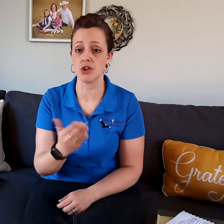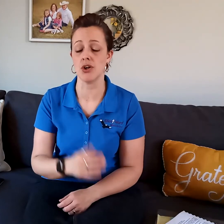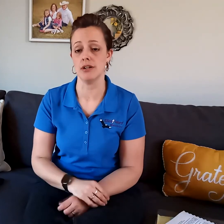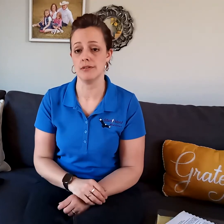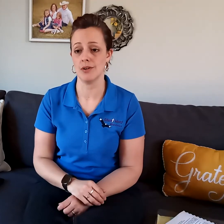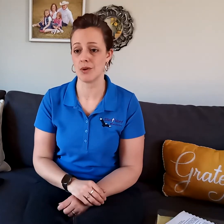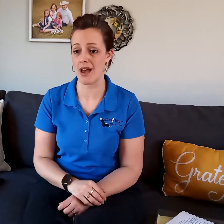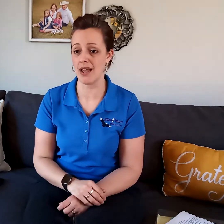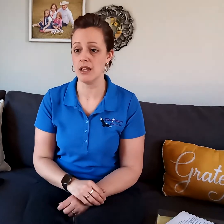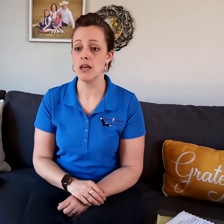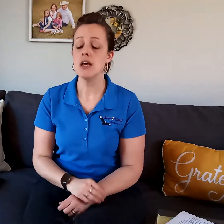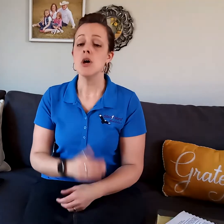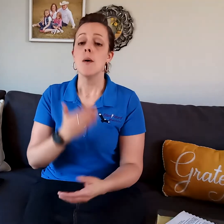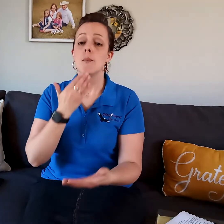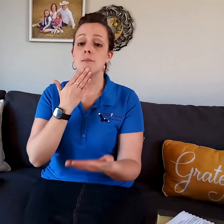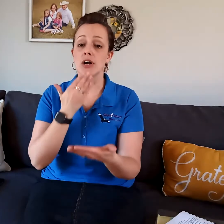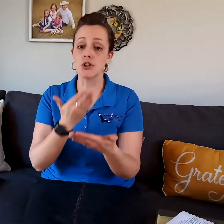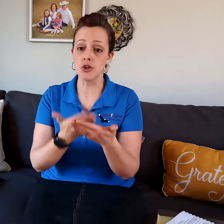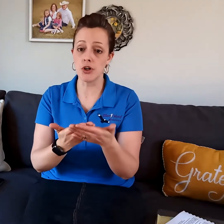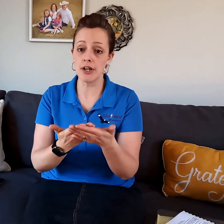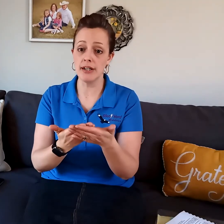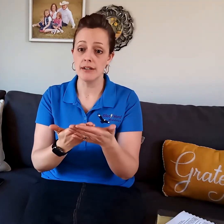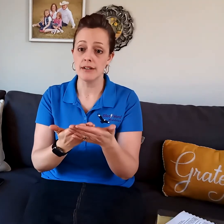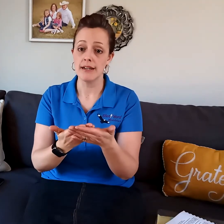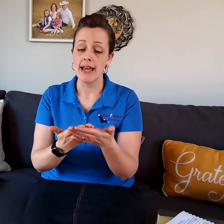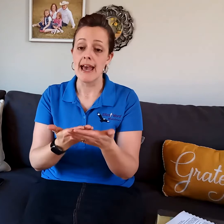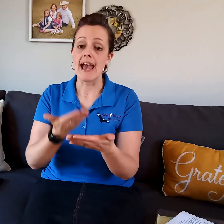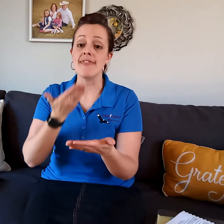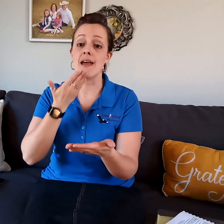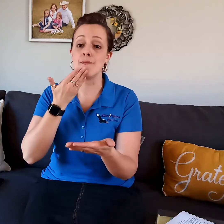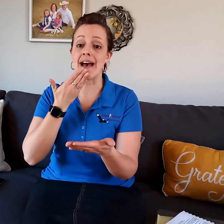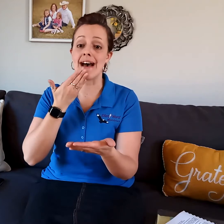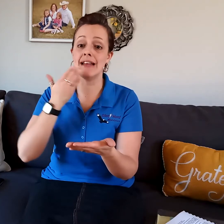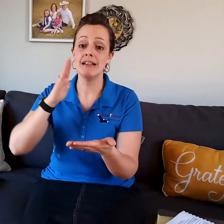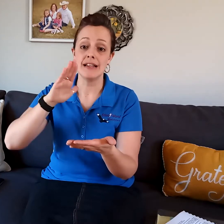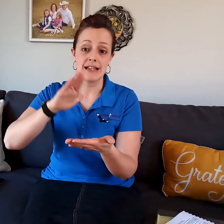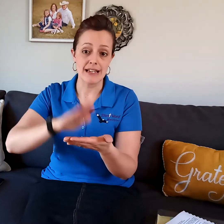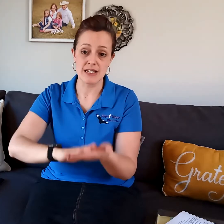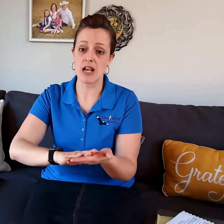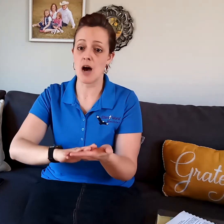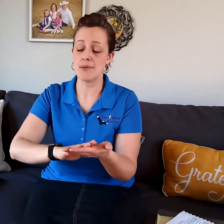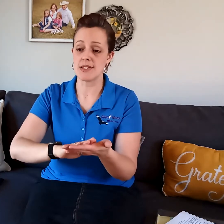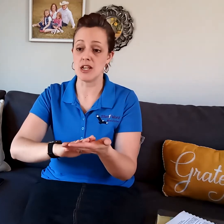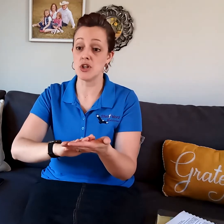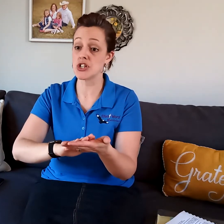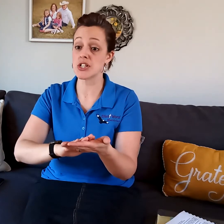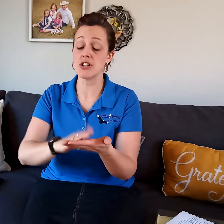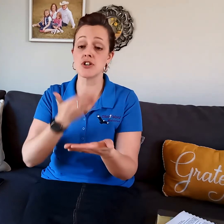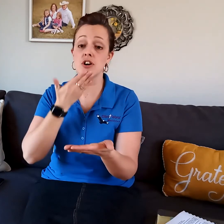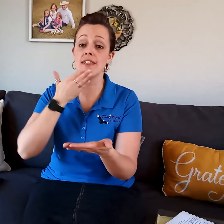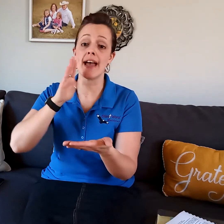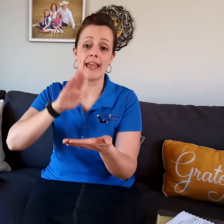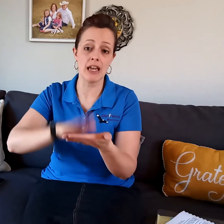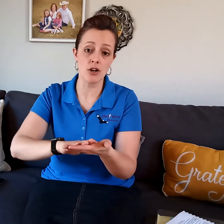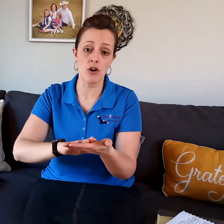good, okay? But good and then bad is the opposite. You're just going to turn that hand